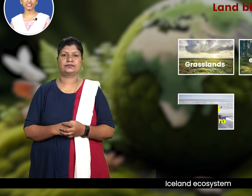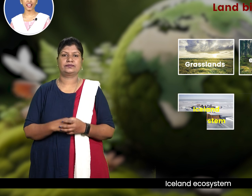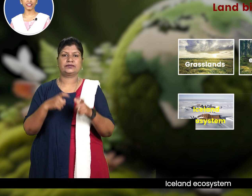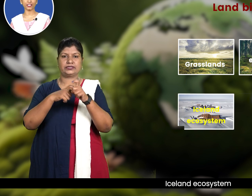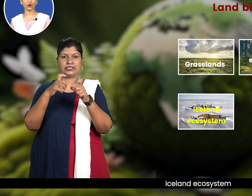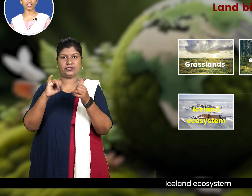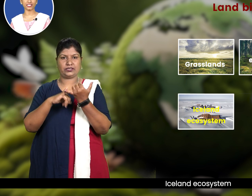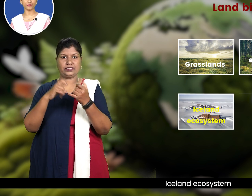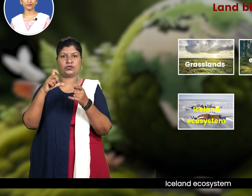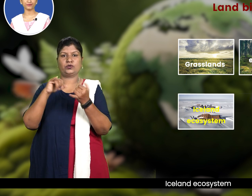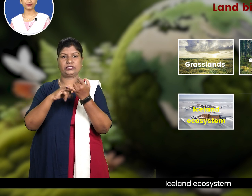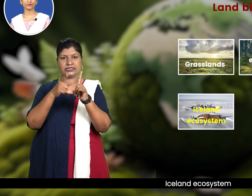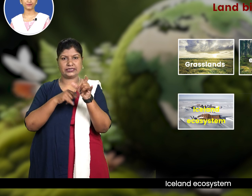Iceland ecosystem,